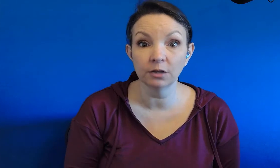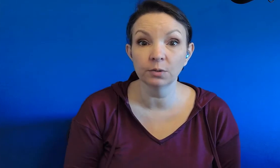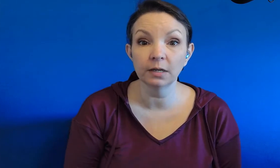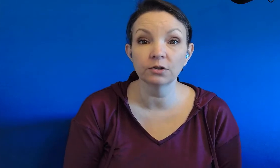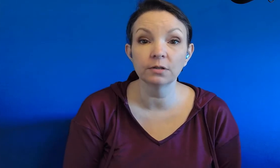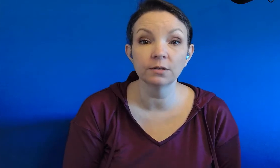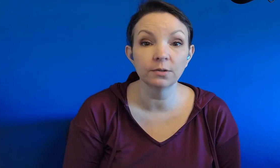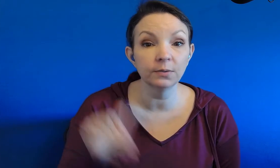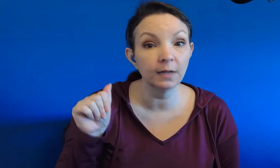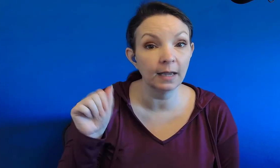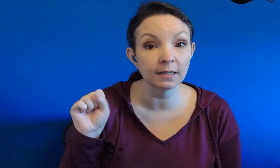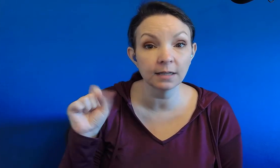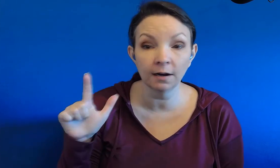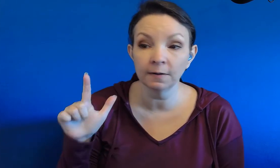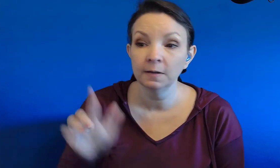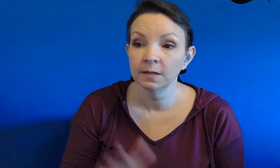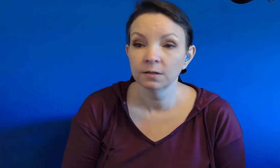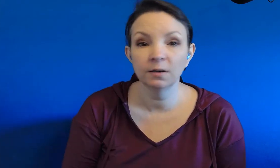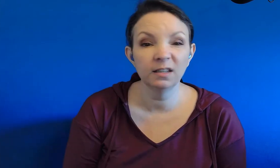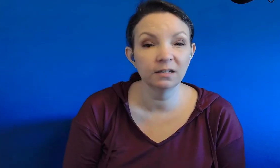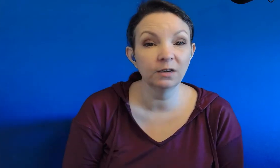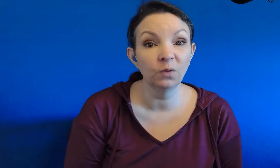introduction to ASL, so I just did 1 to 10.